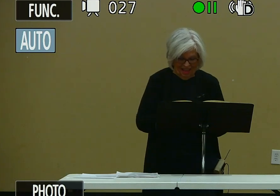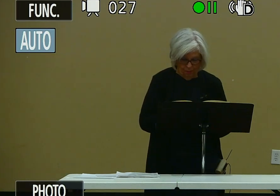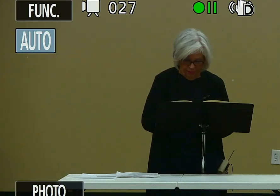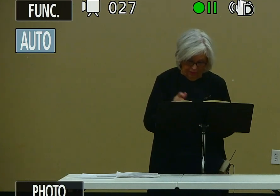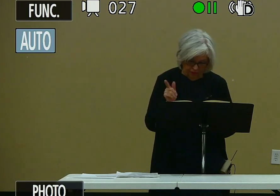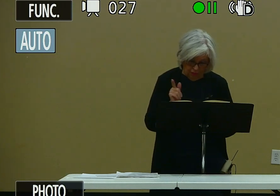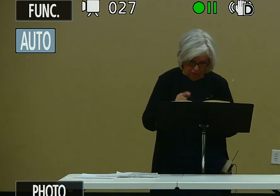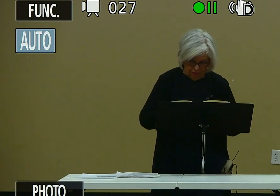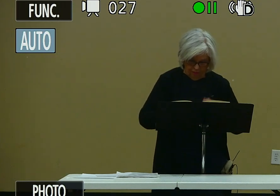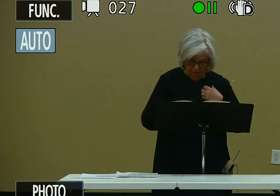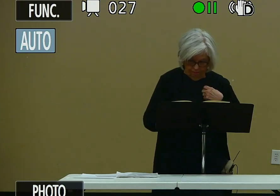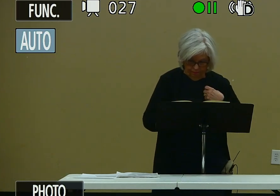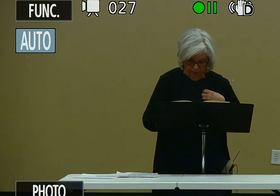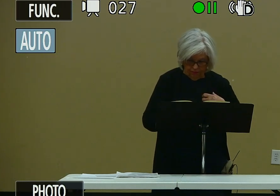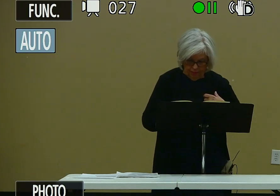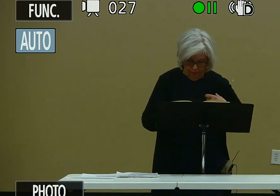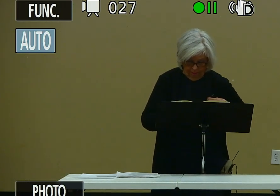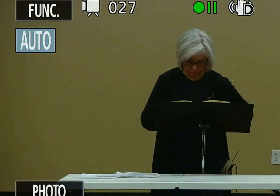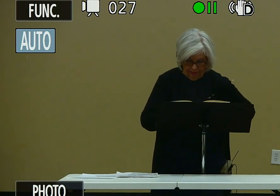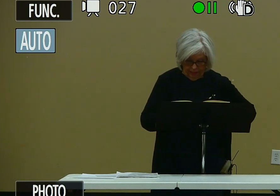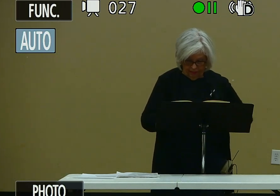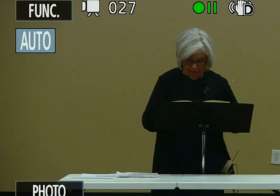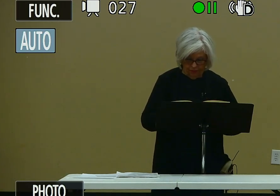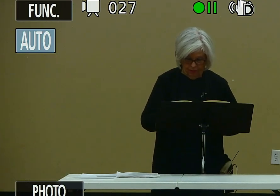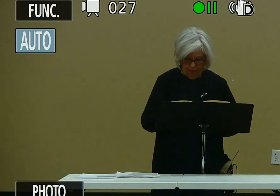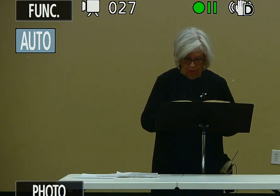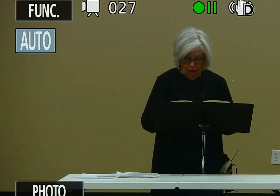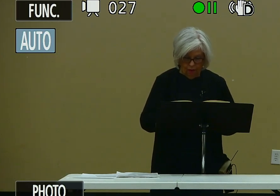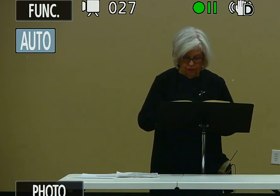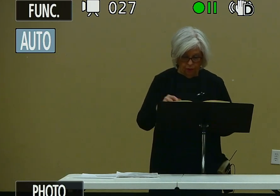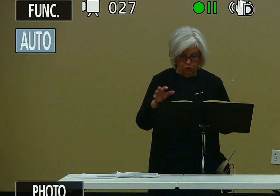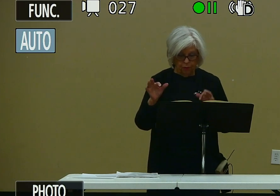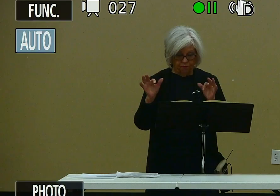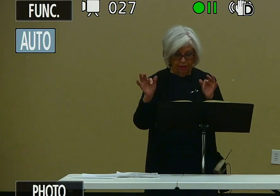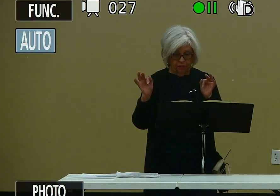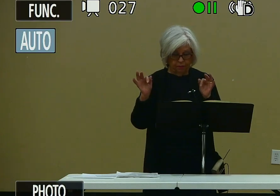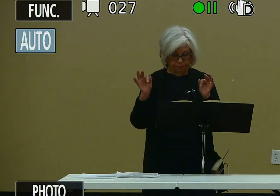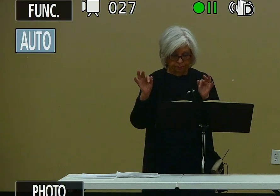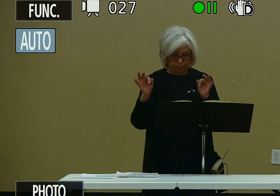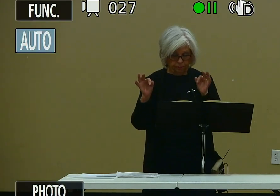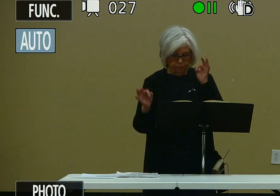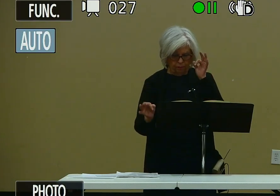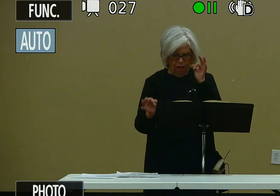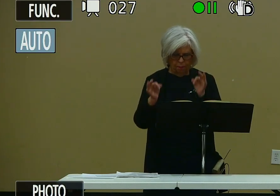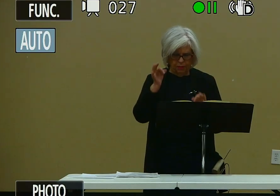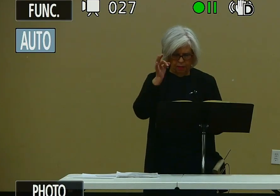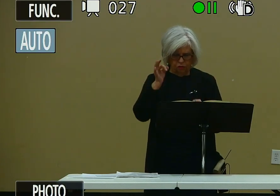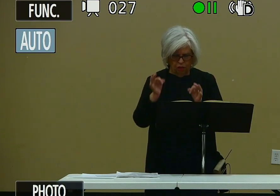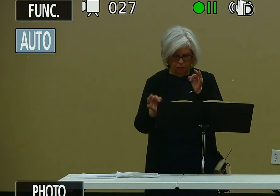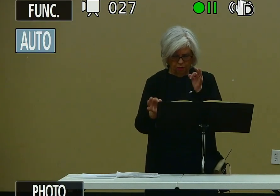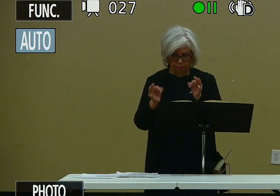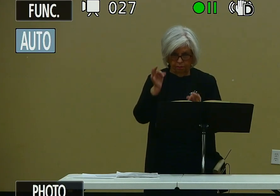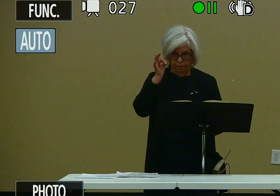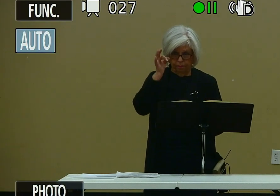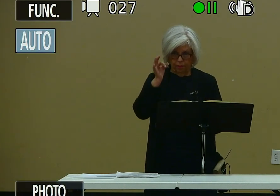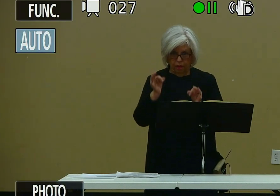But it's not his name. It's the beginning of his name, though. All right, so 2 left hands, up and down. Judge.